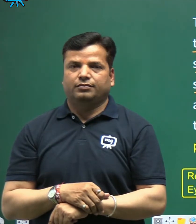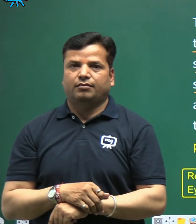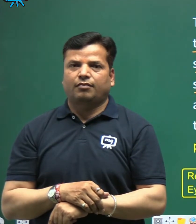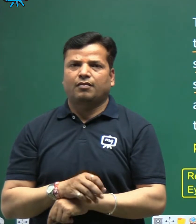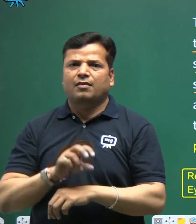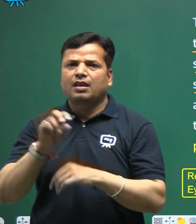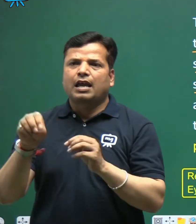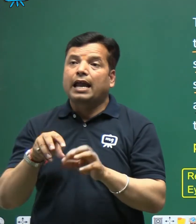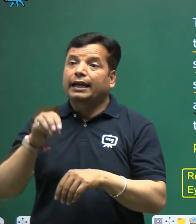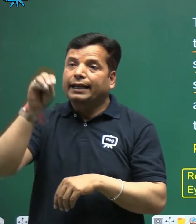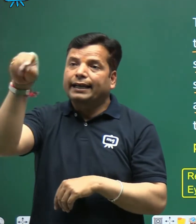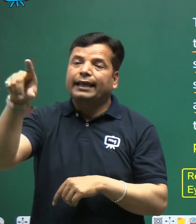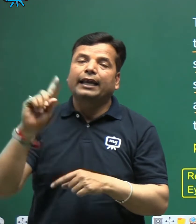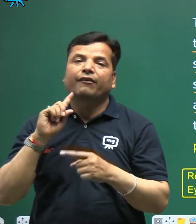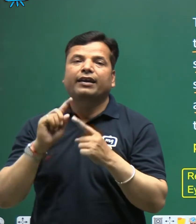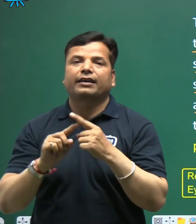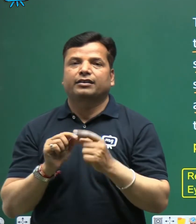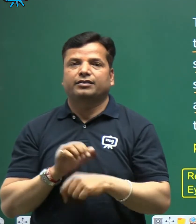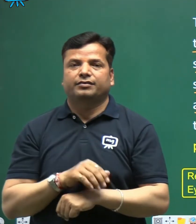and deliver it